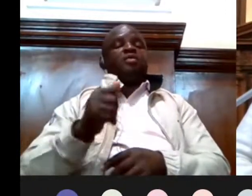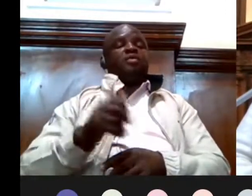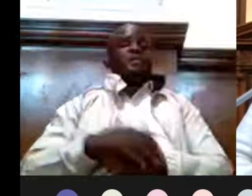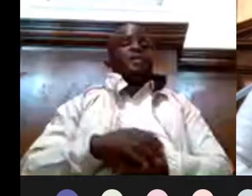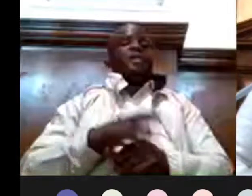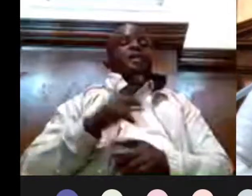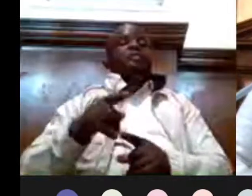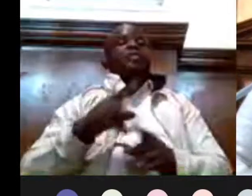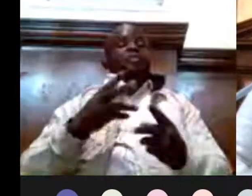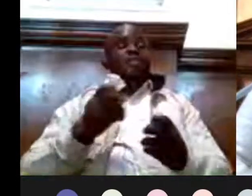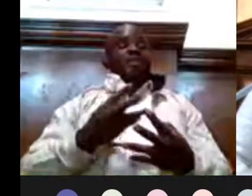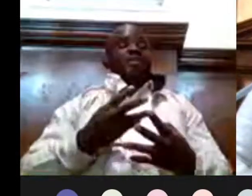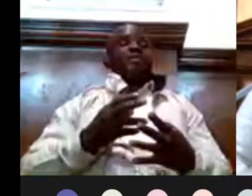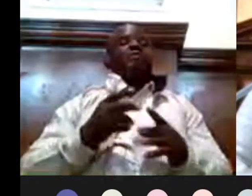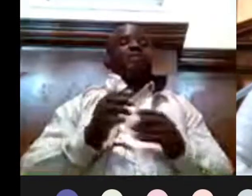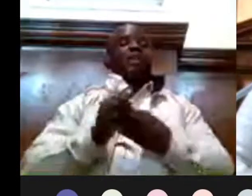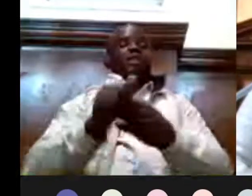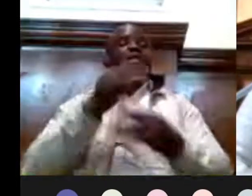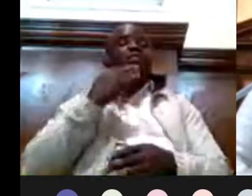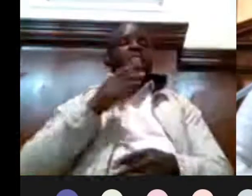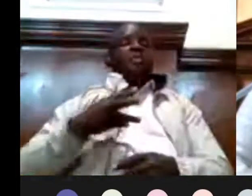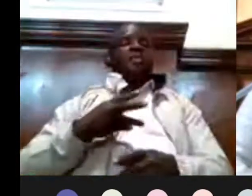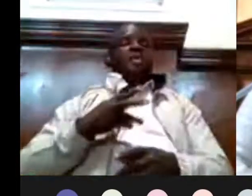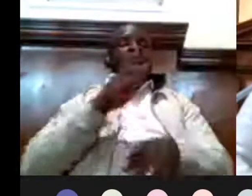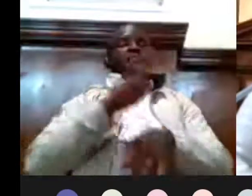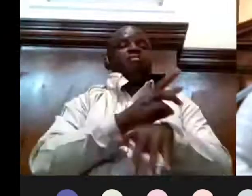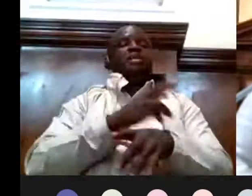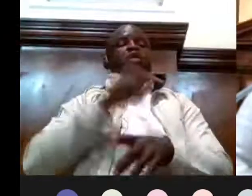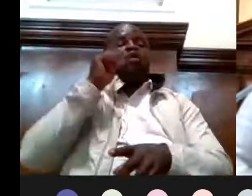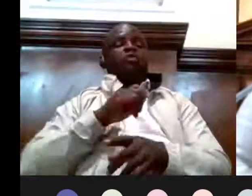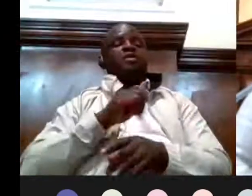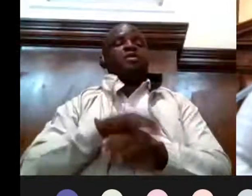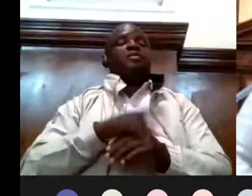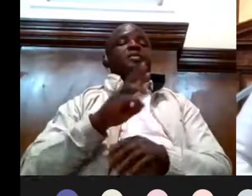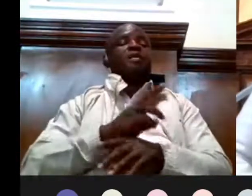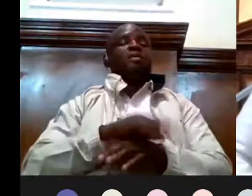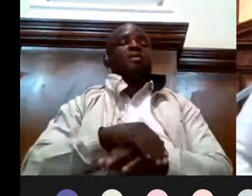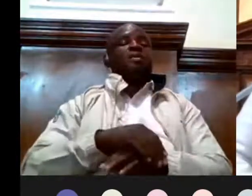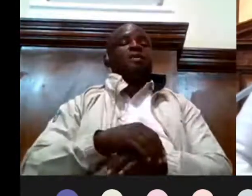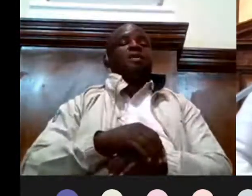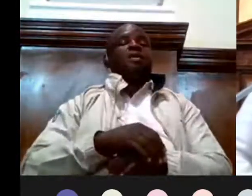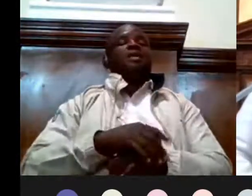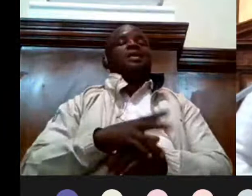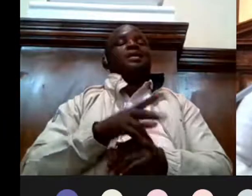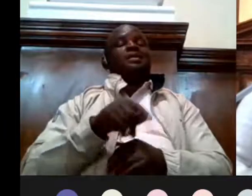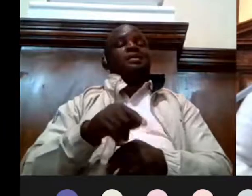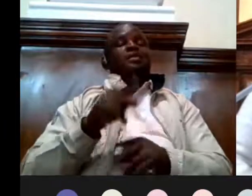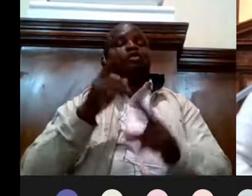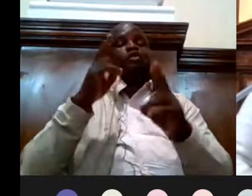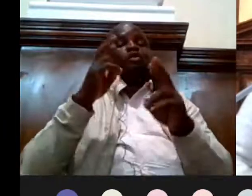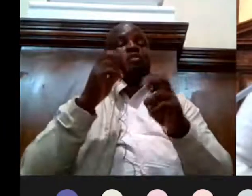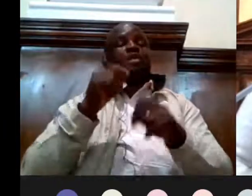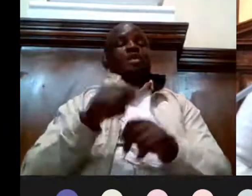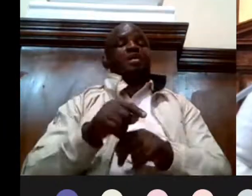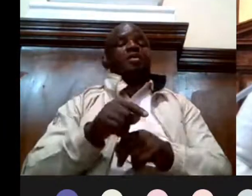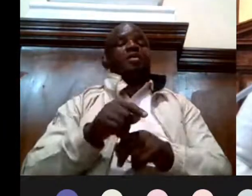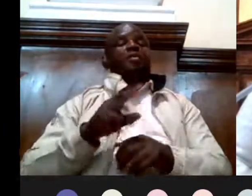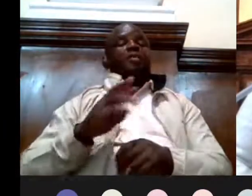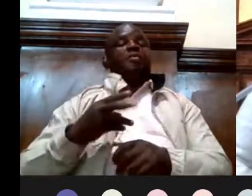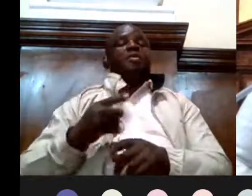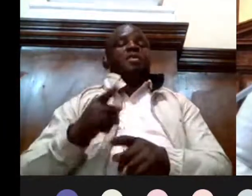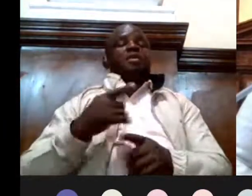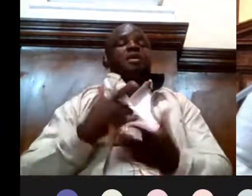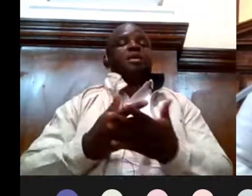Majority of our homes heated by single mothers, grandmothers, and mothers. So that argument of the woman cannot be